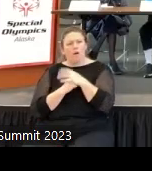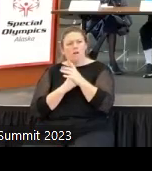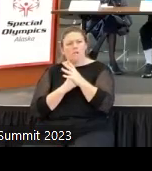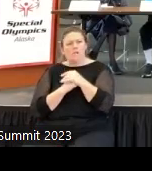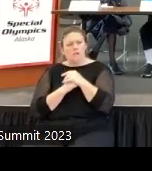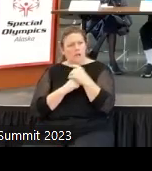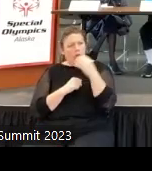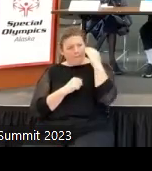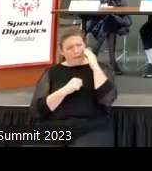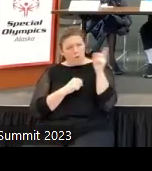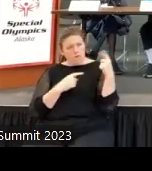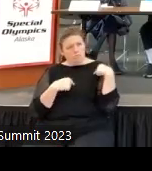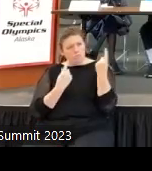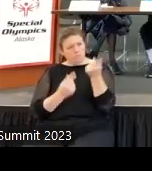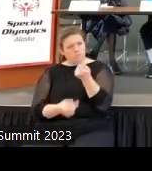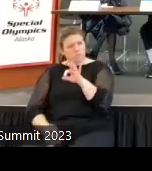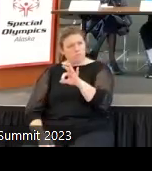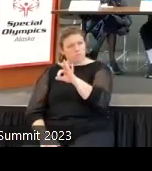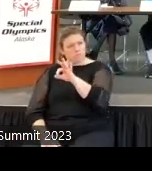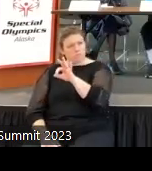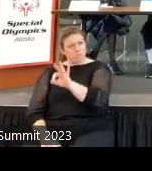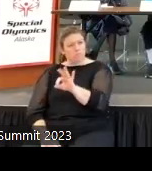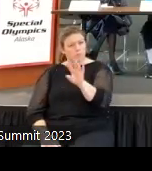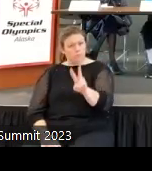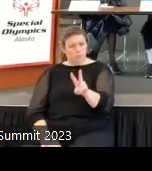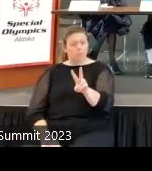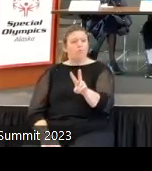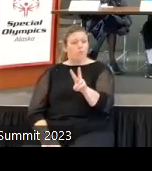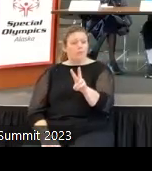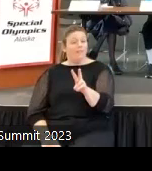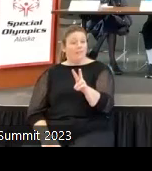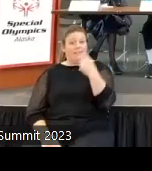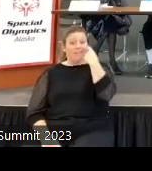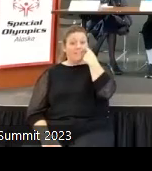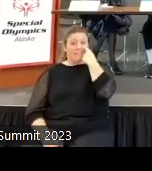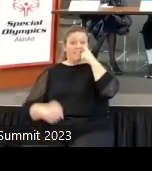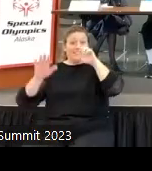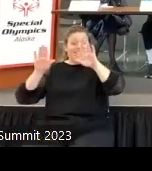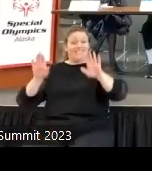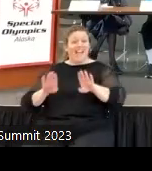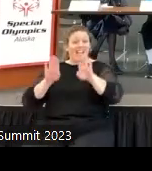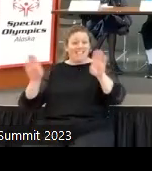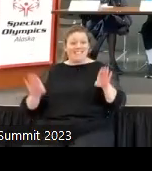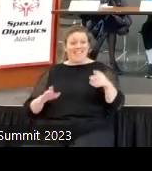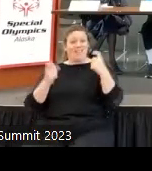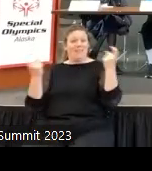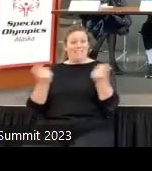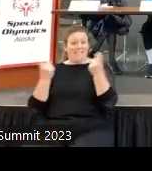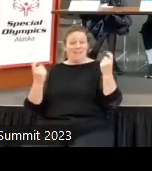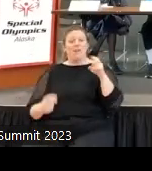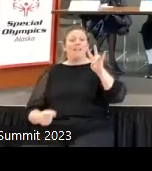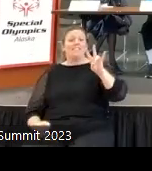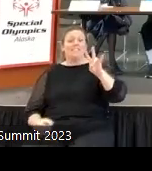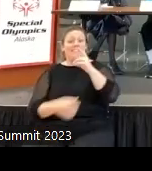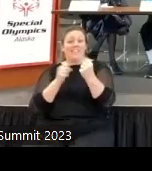since 1992. And this past Sunday, we just celebrated our 7th wedding